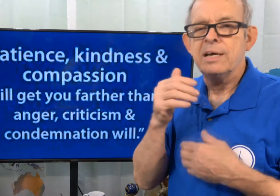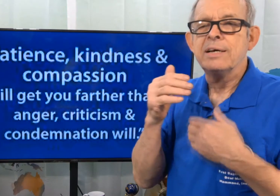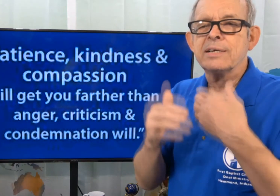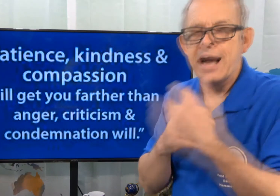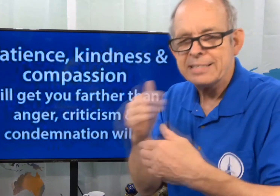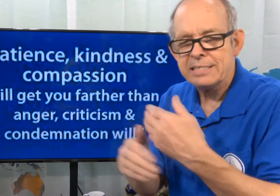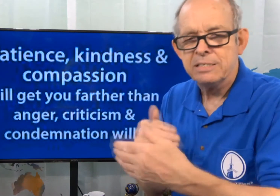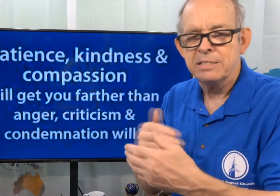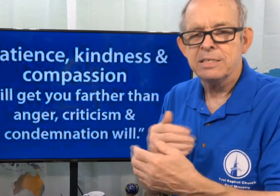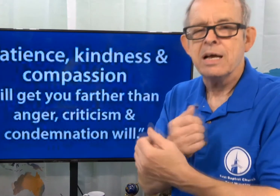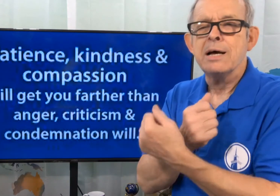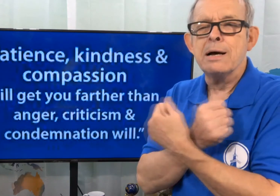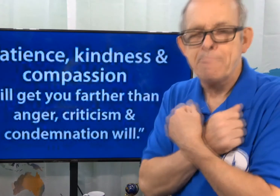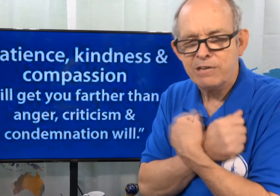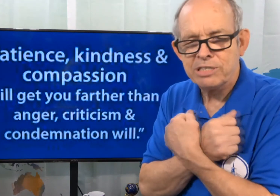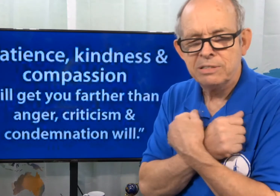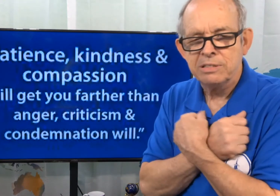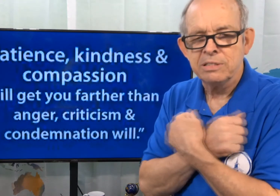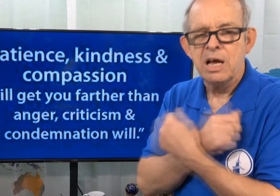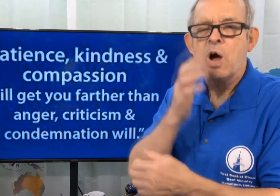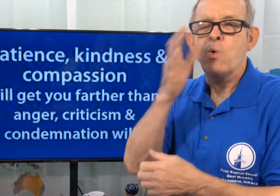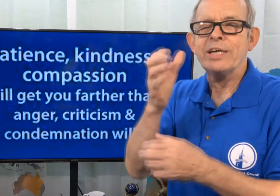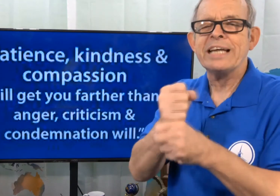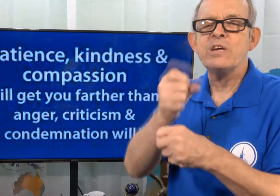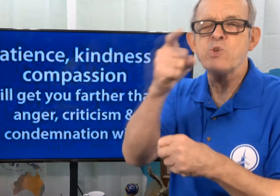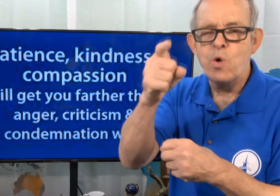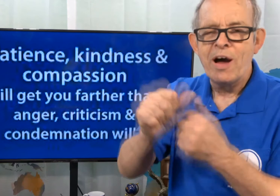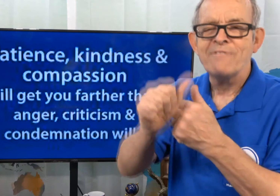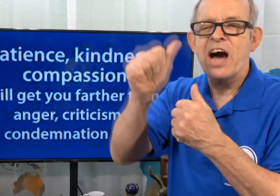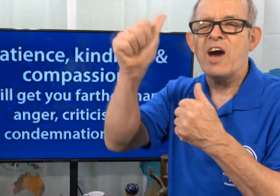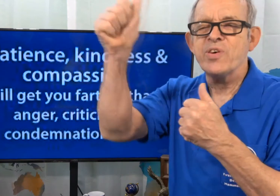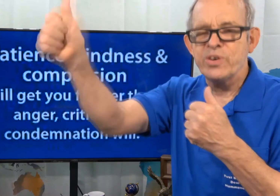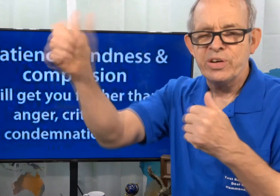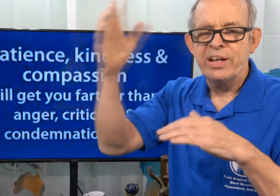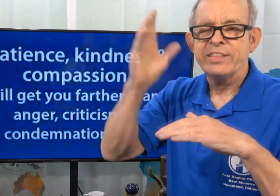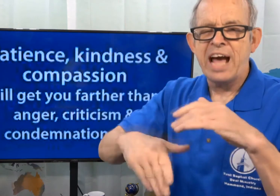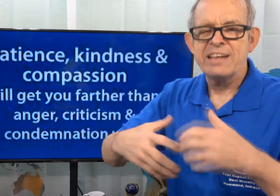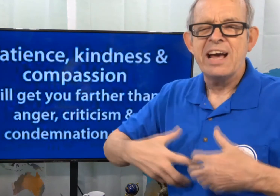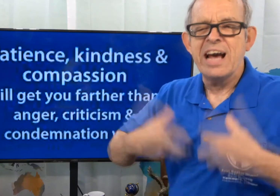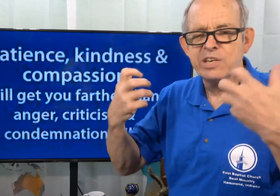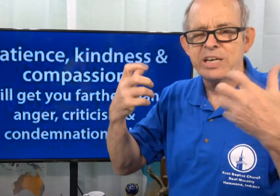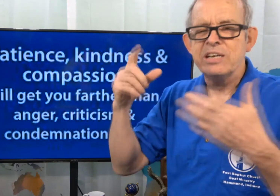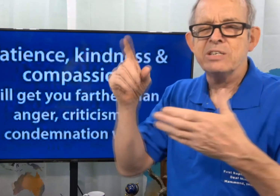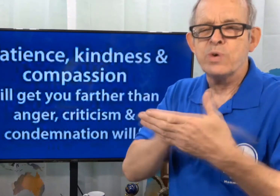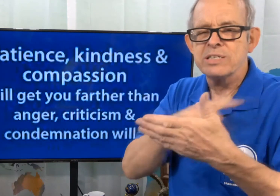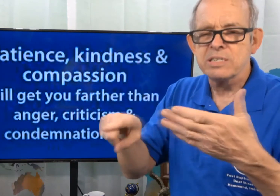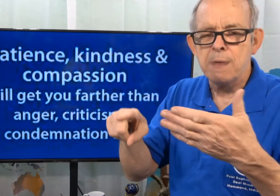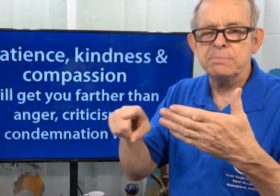Patience, kindness, and passion will get you farther than angry, quicksome,